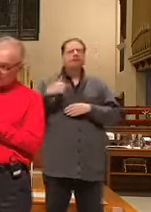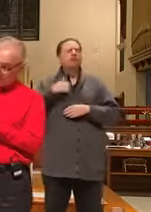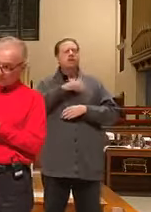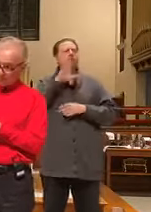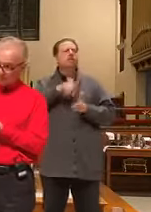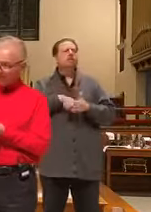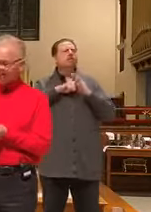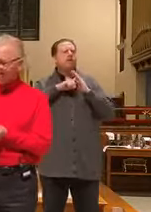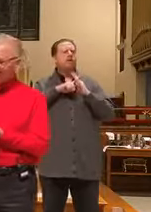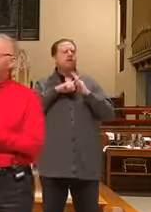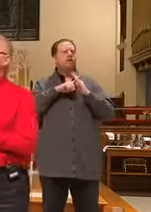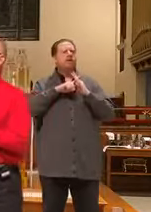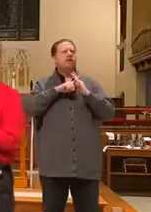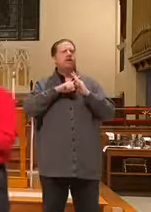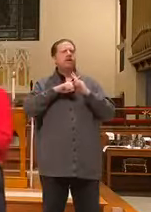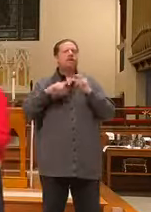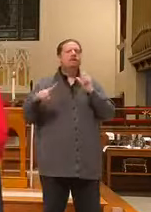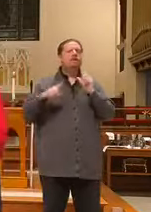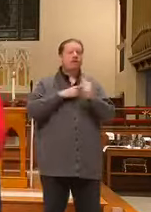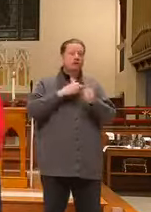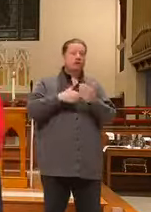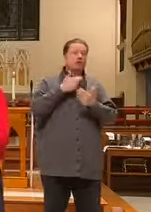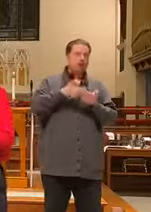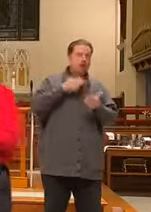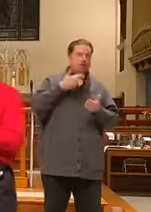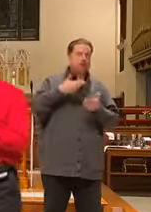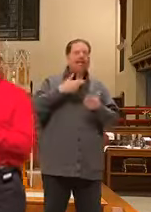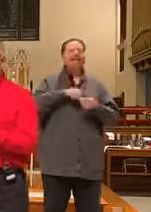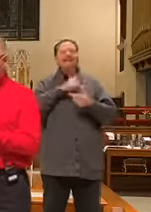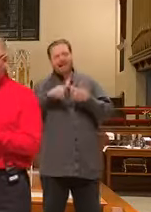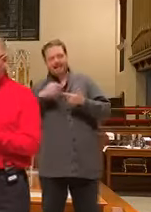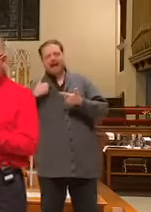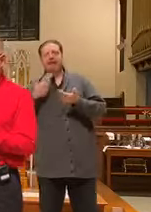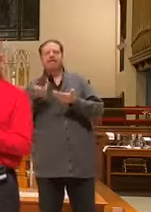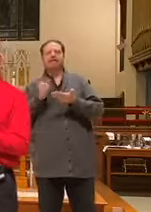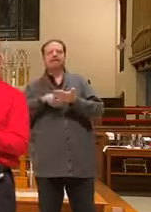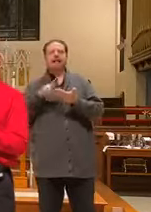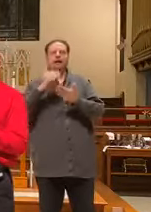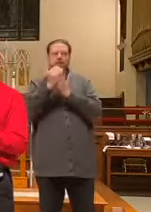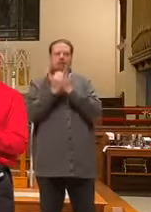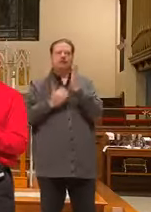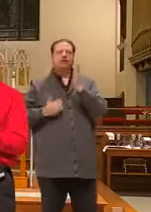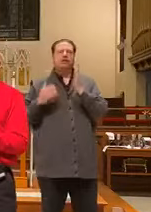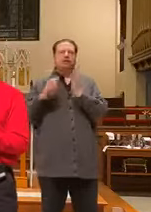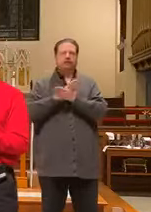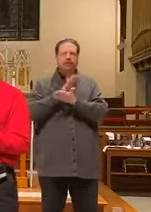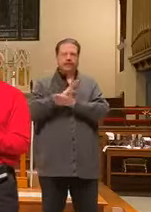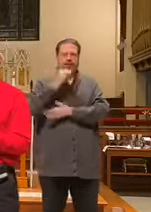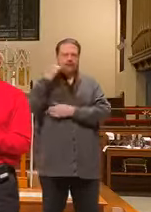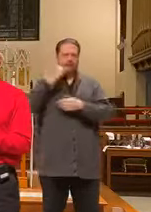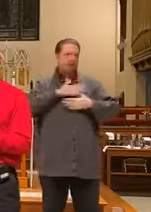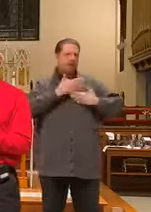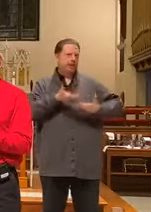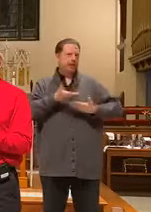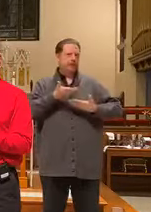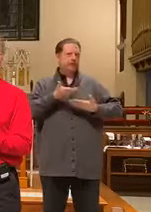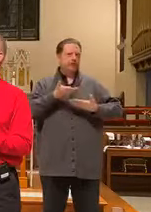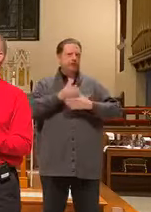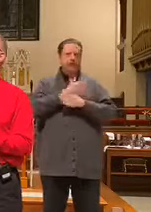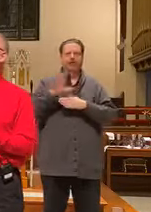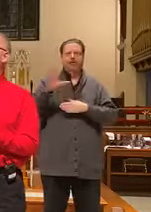We'll start by providing the first supper, and then we'll have a sign-up sheet for those who are willing to share in their culinary